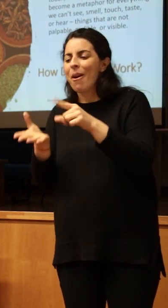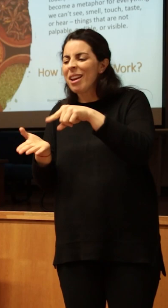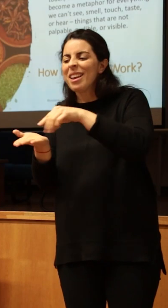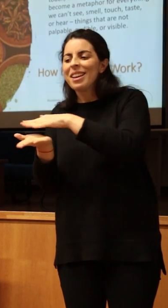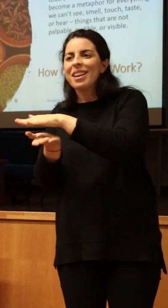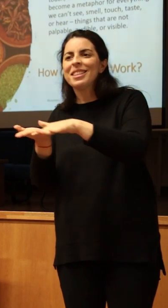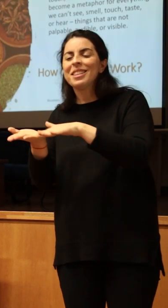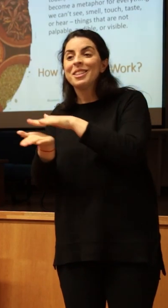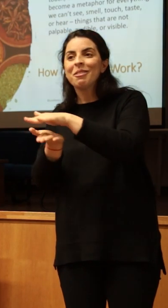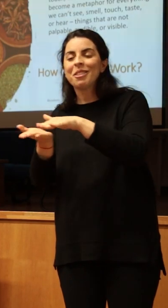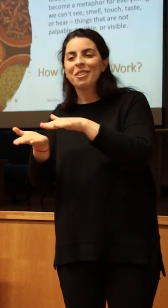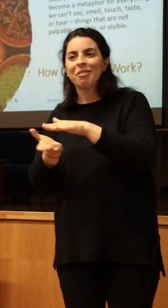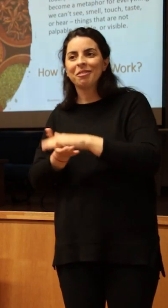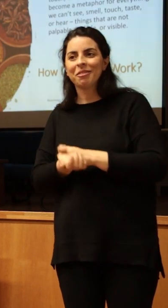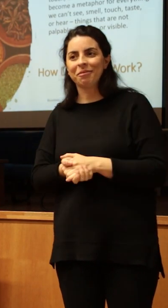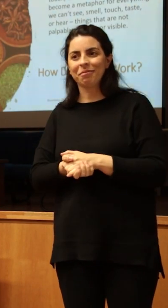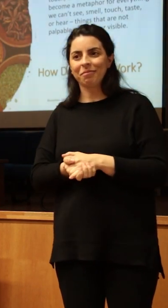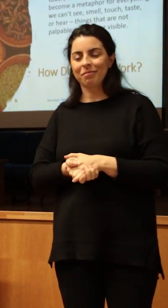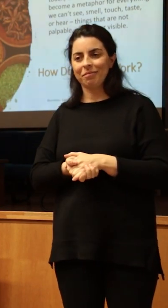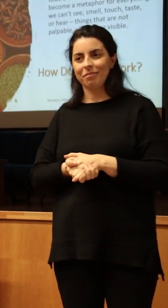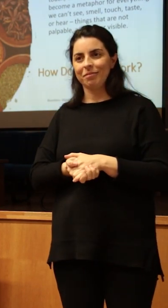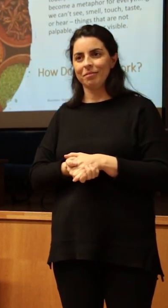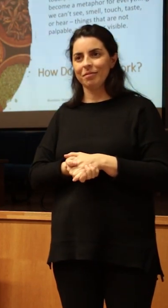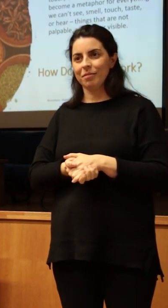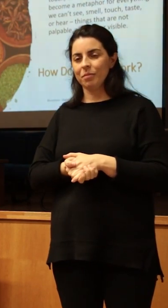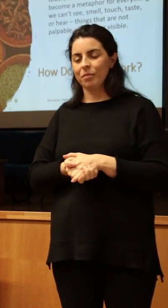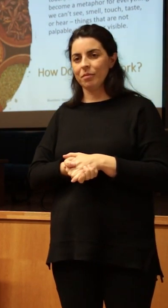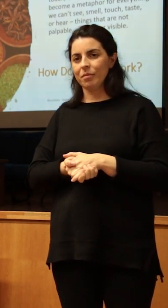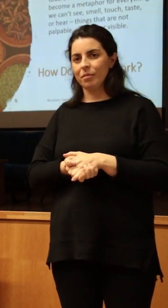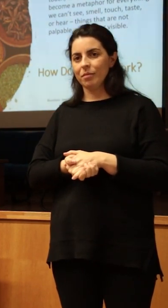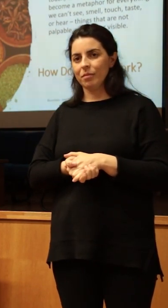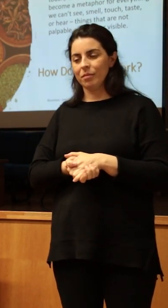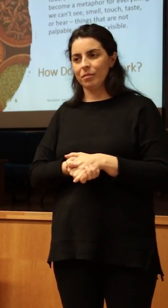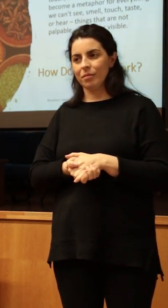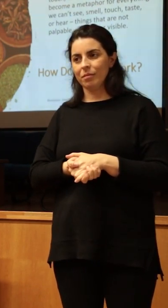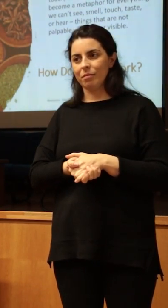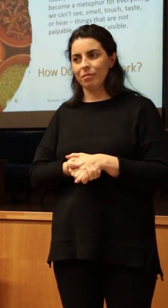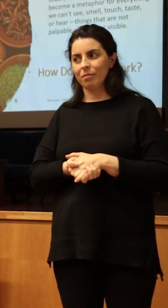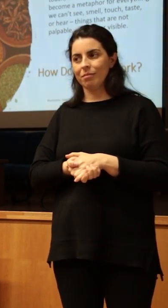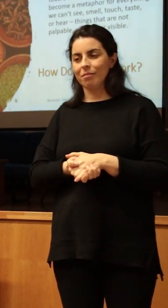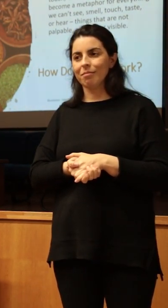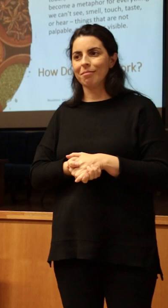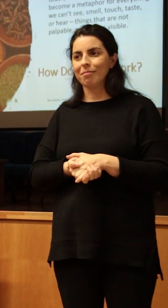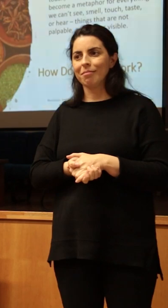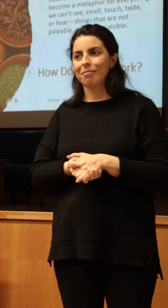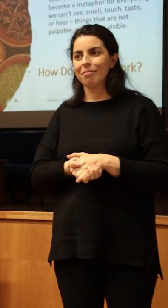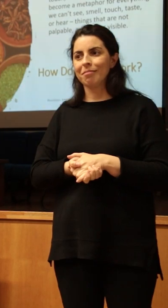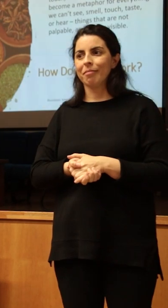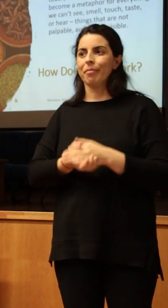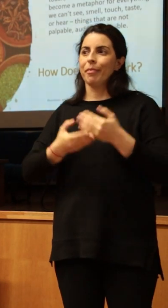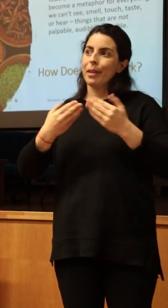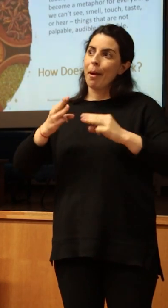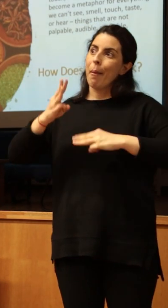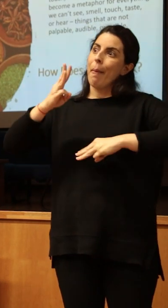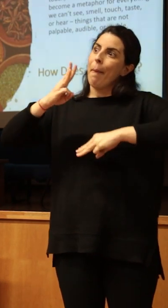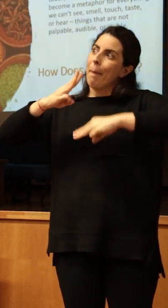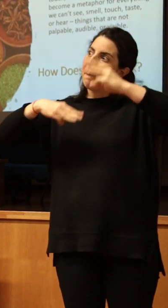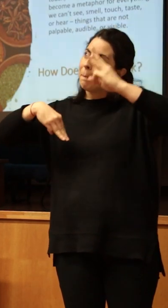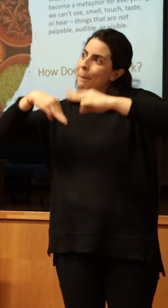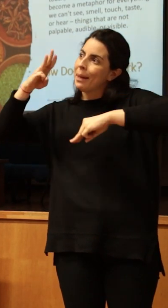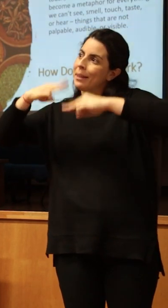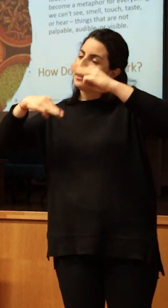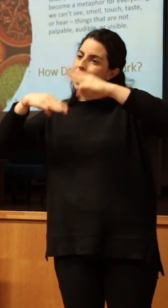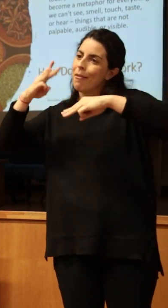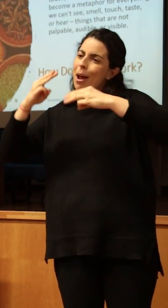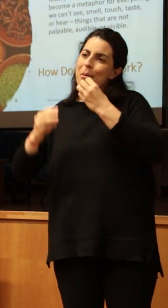why do we make our life so difficult? Now metaphor, for God's sake. Can we just talk about problems? Ahora, wow, encima vamos a hablar de metáfora, vamos a hablar de los